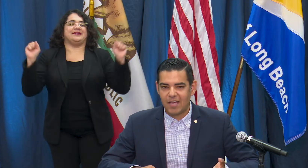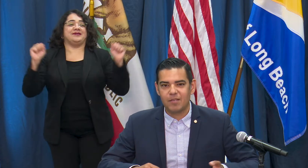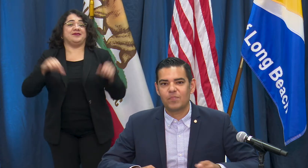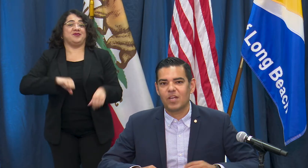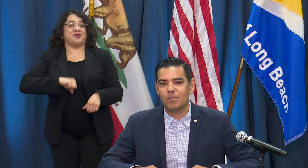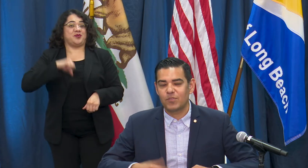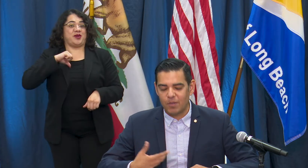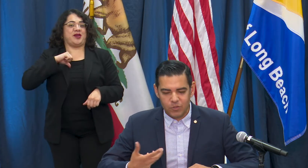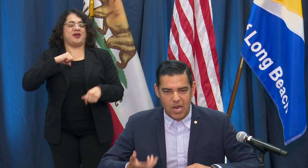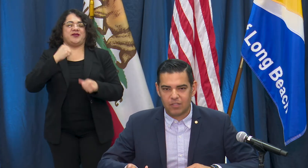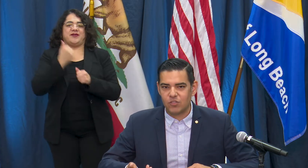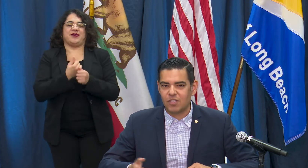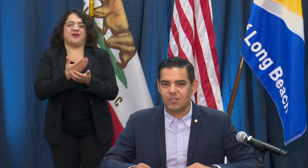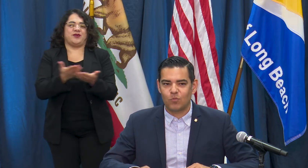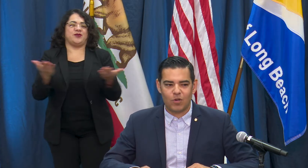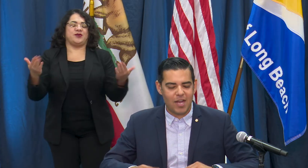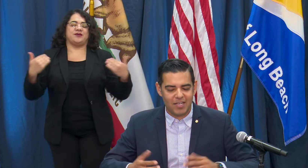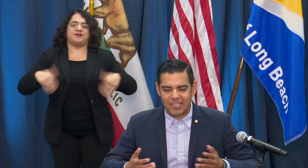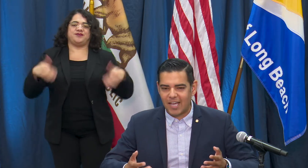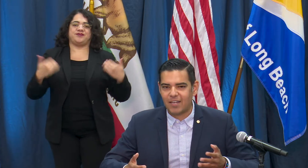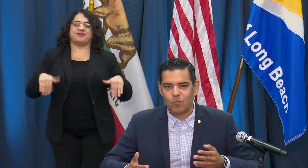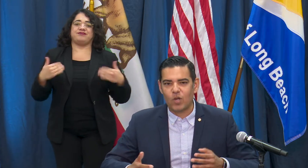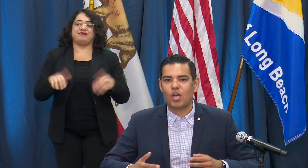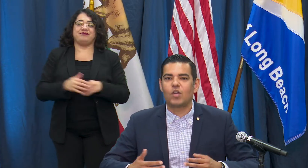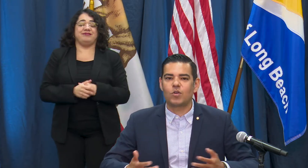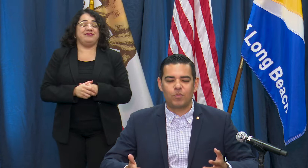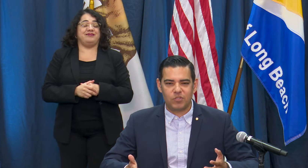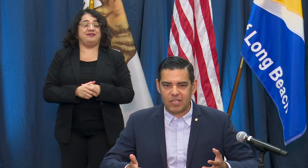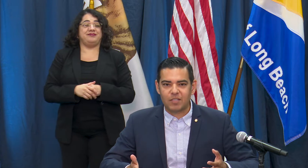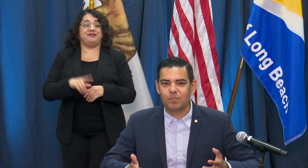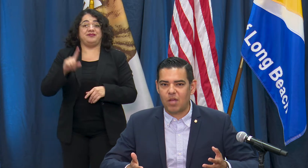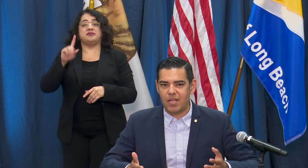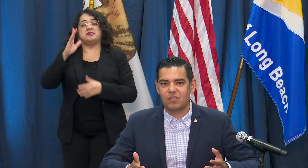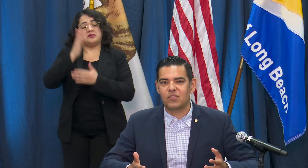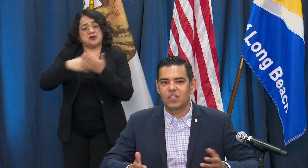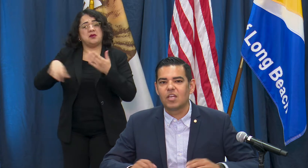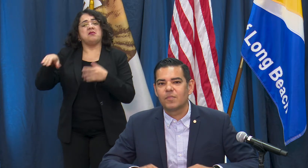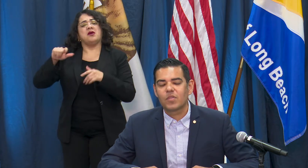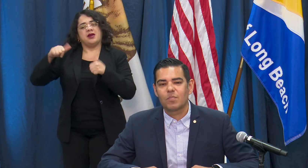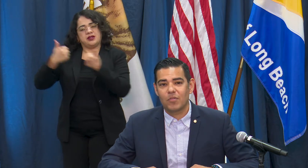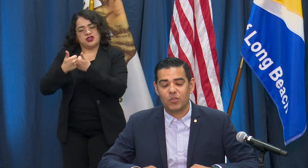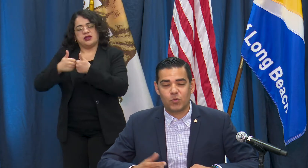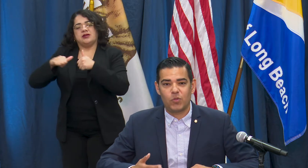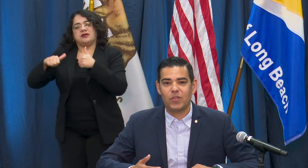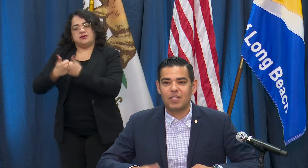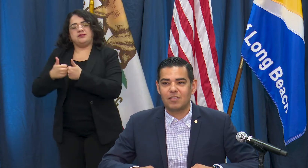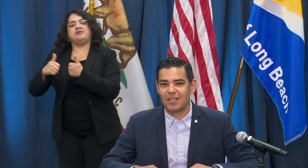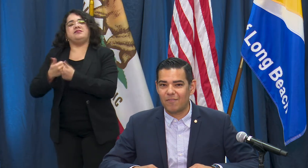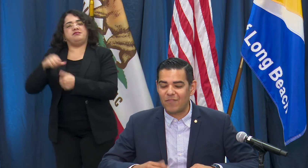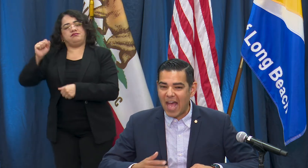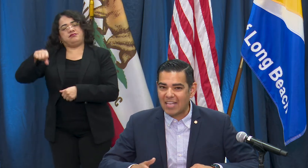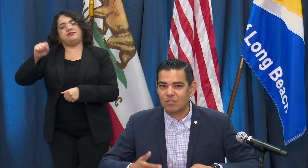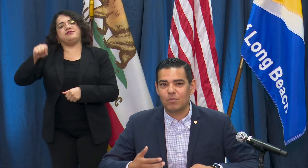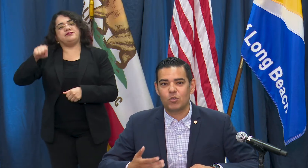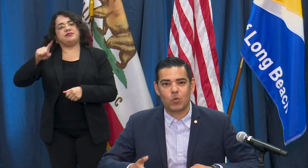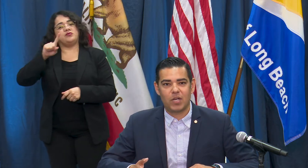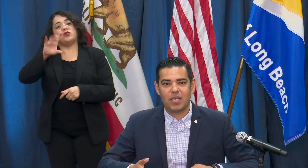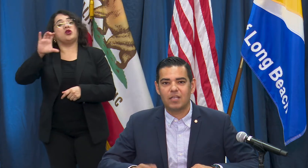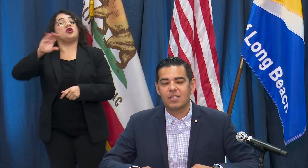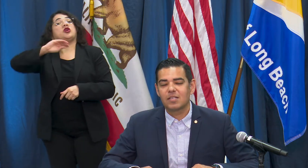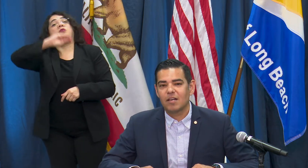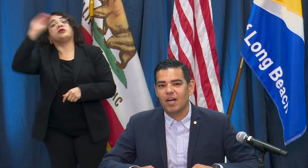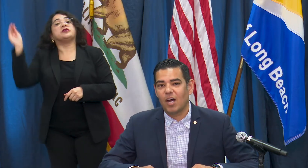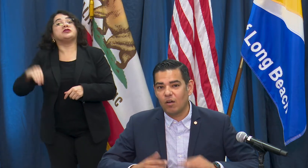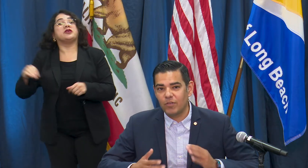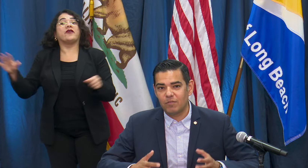still had some challenges and we're not going to get 100% compliance. But the truth is that a vast